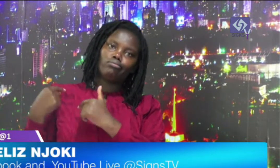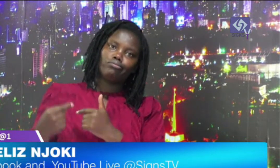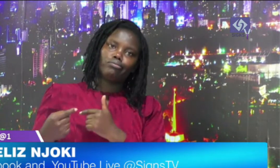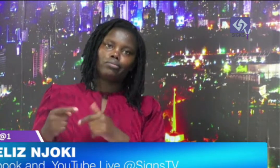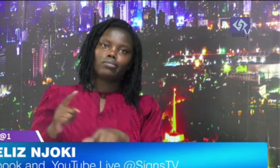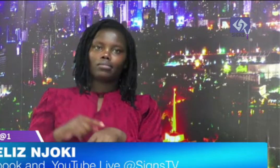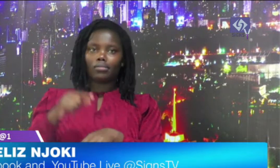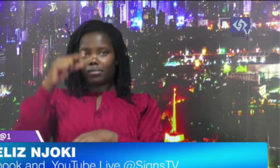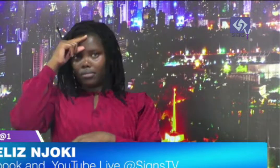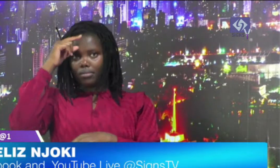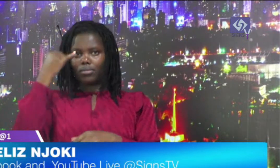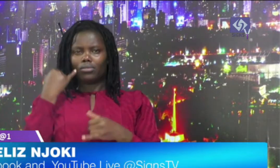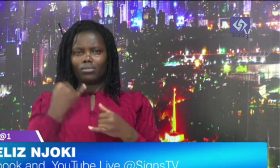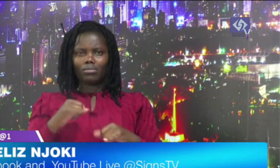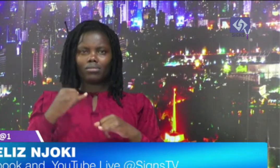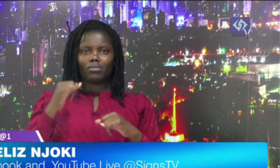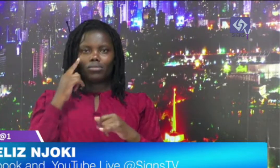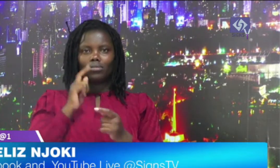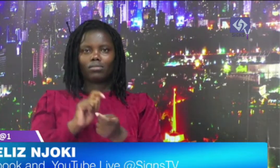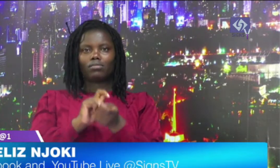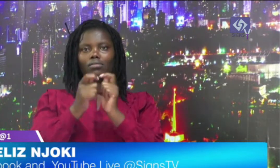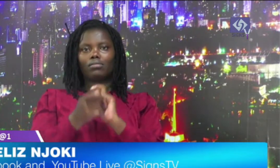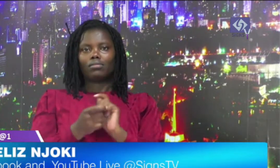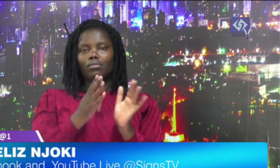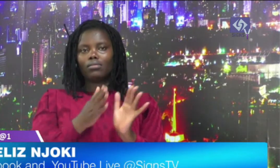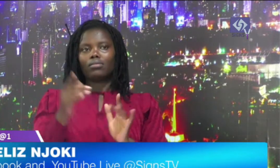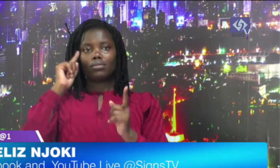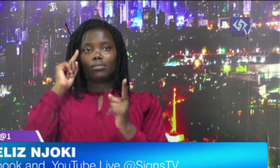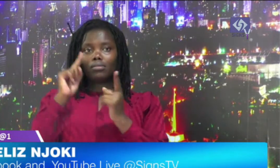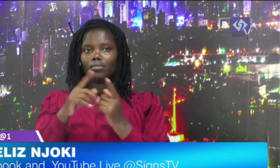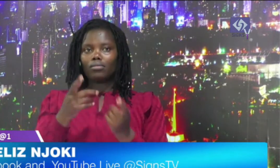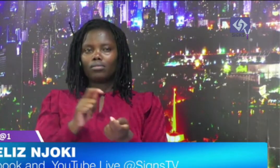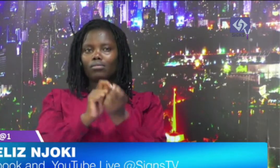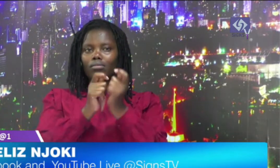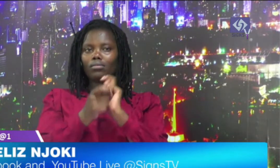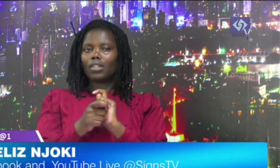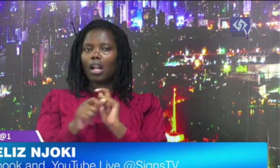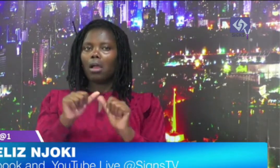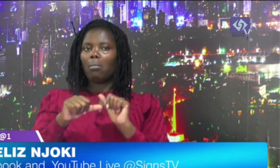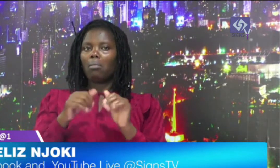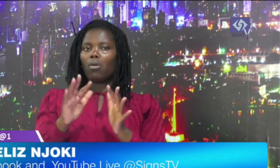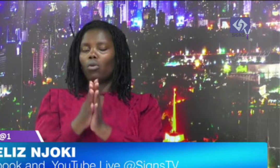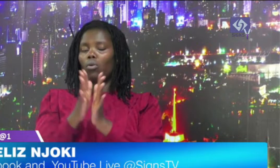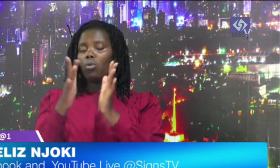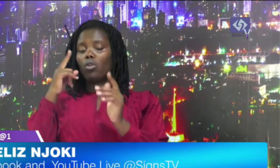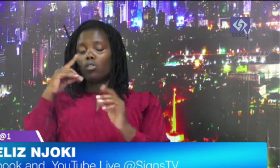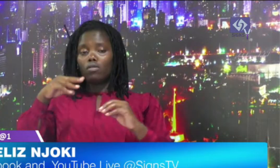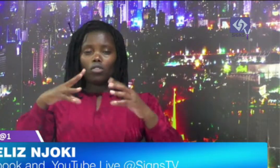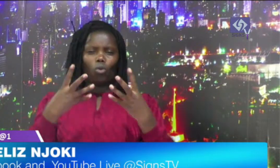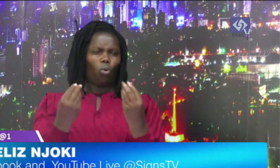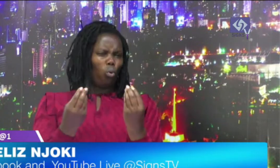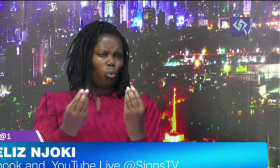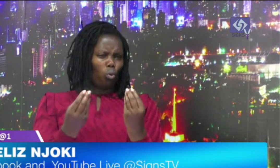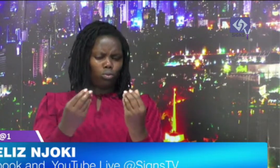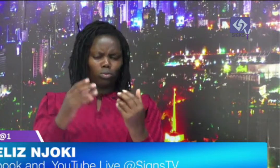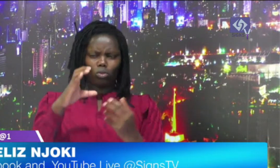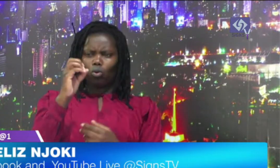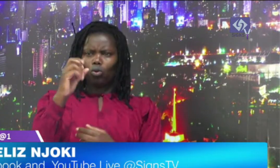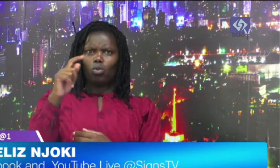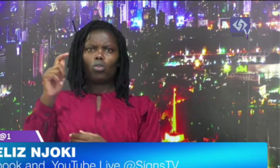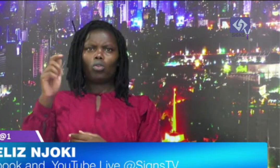time after many years, following the government effort to unleash a transformative plan aimed